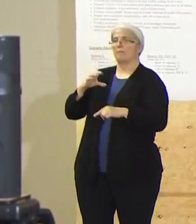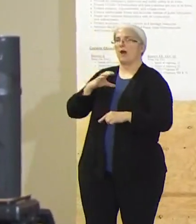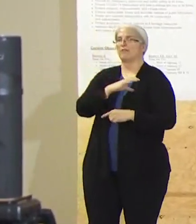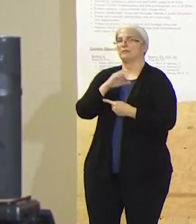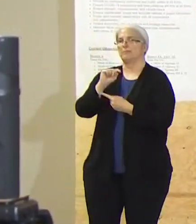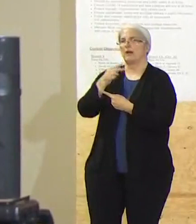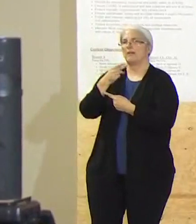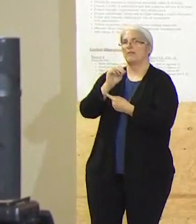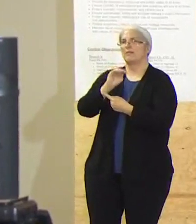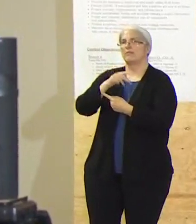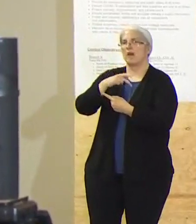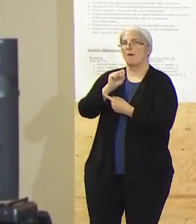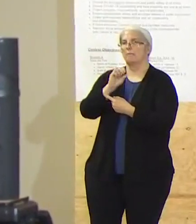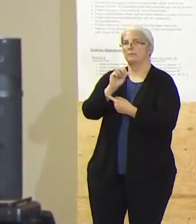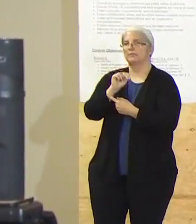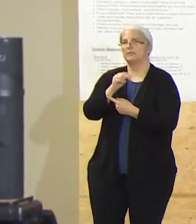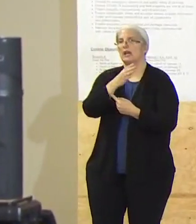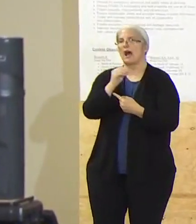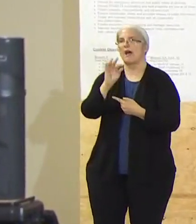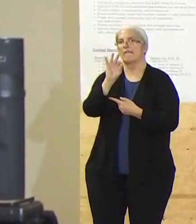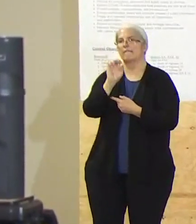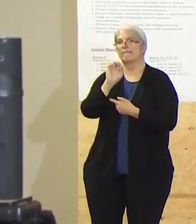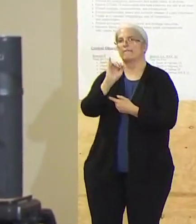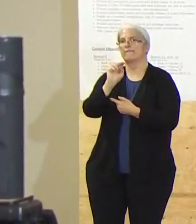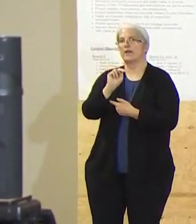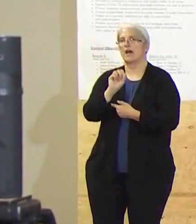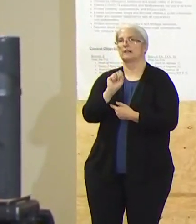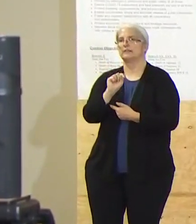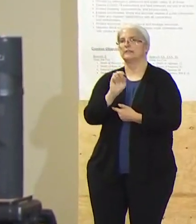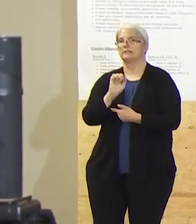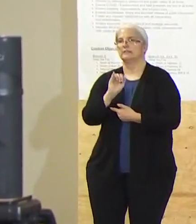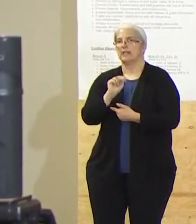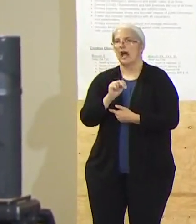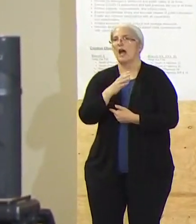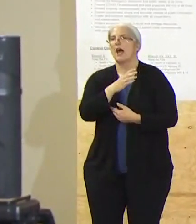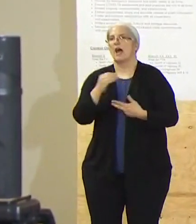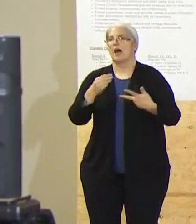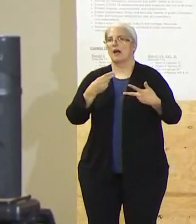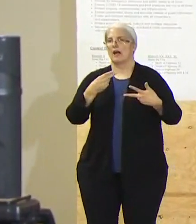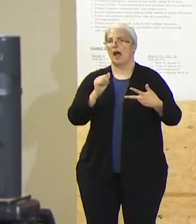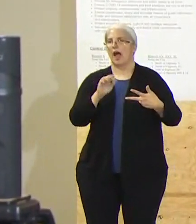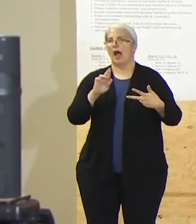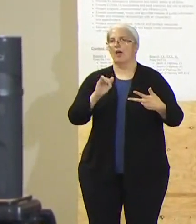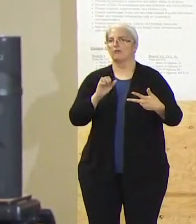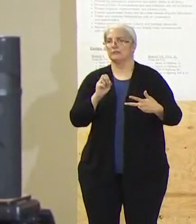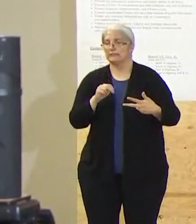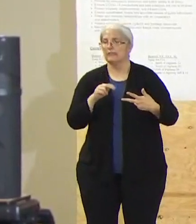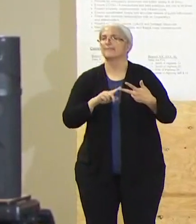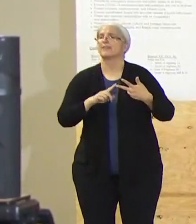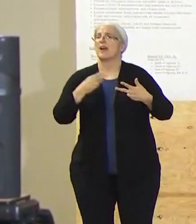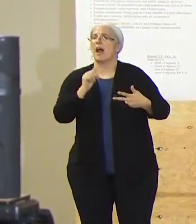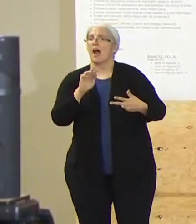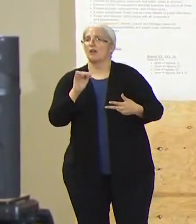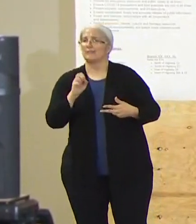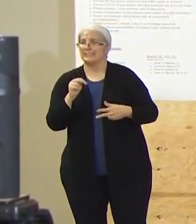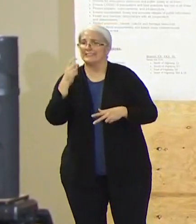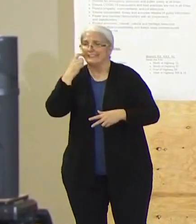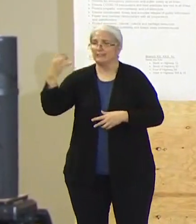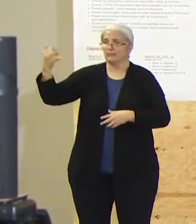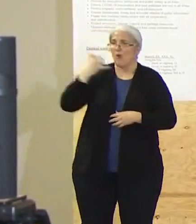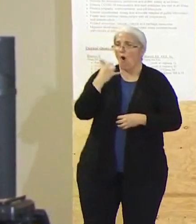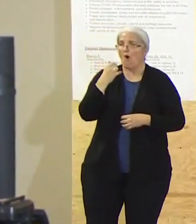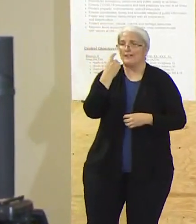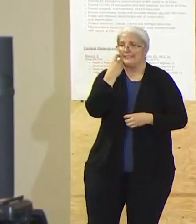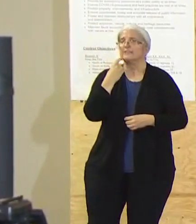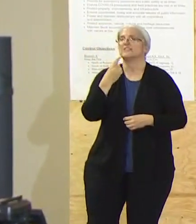just called me a moment ago, checking in on these efforts, and also marked her support of the broader effort, as